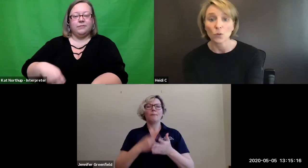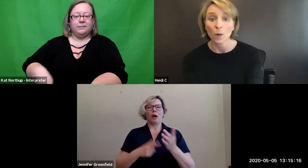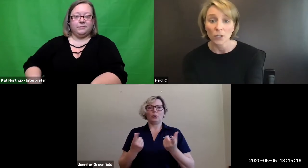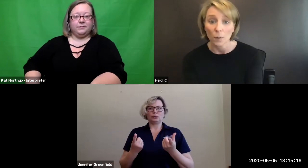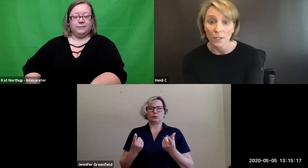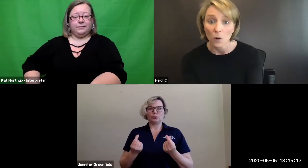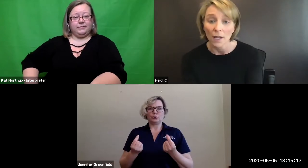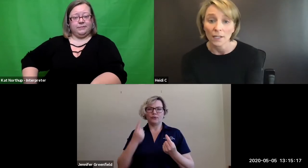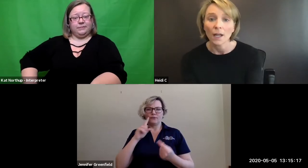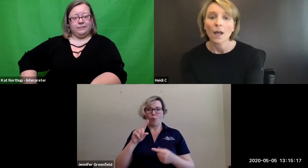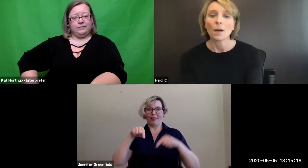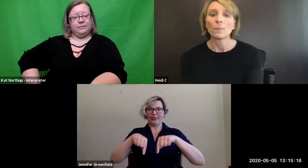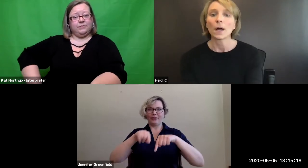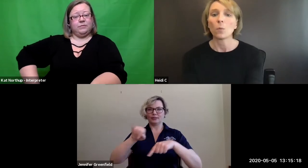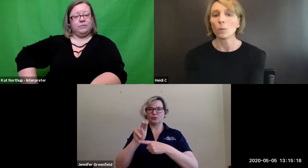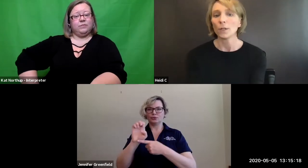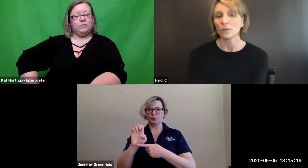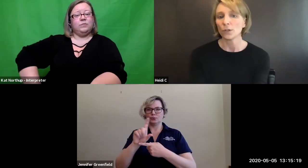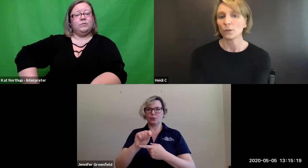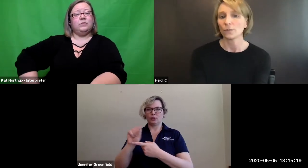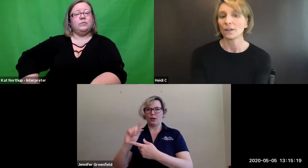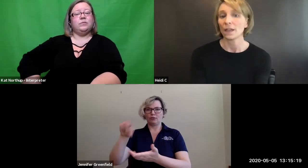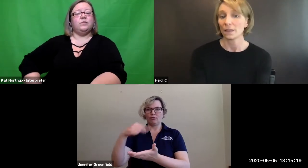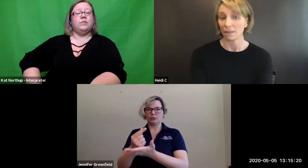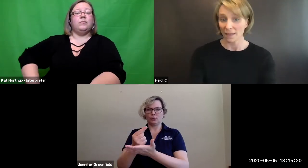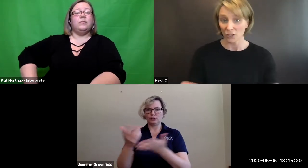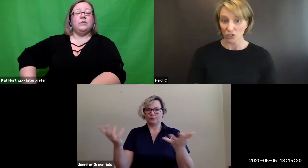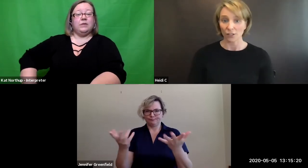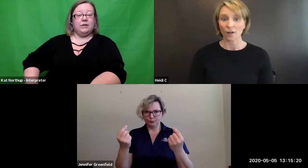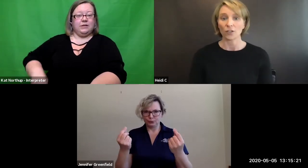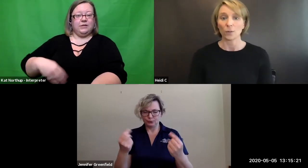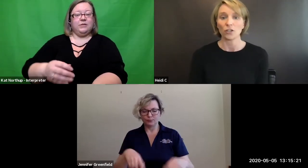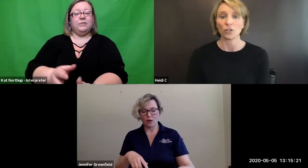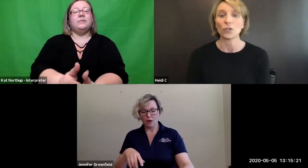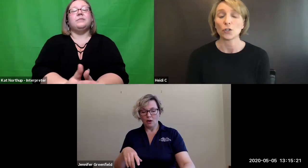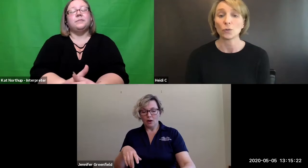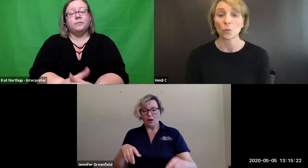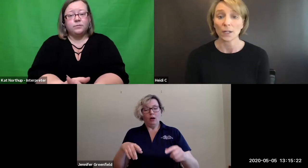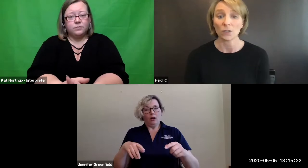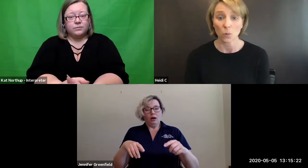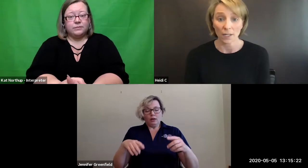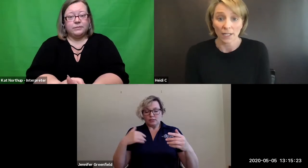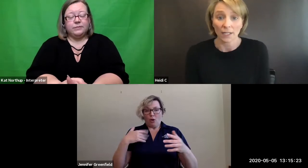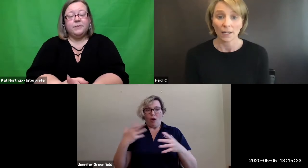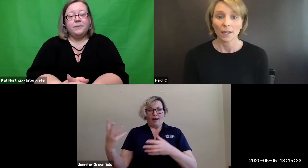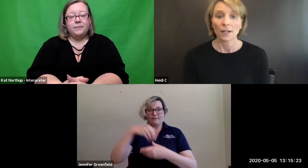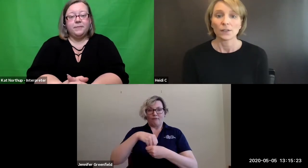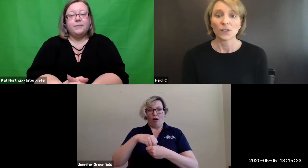June 2021, but what will you do for this year's graduation, June